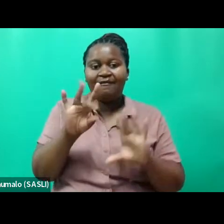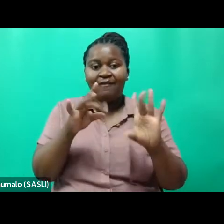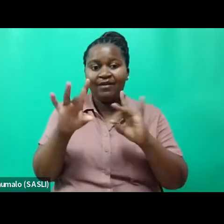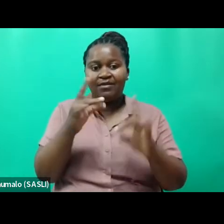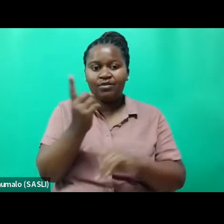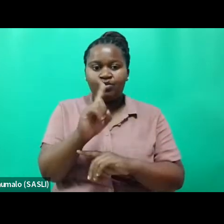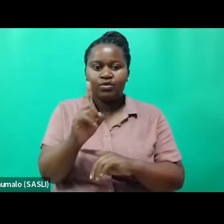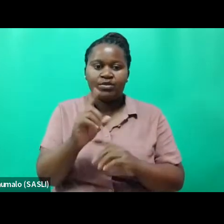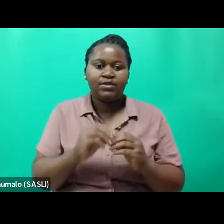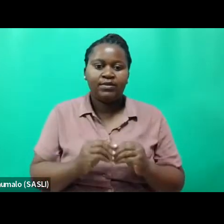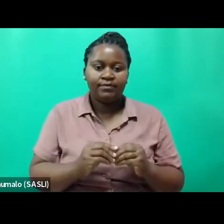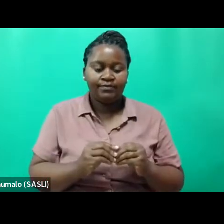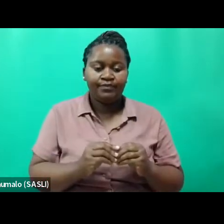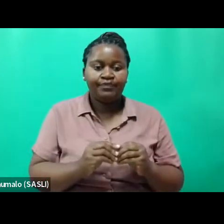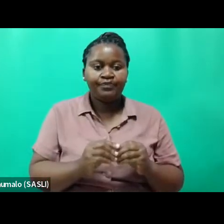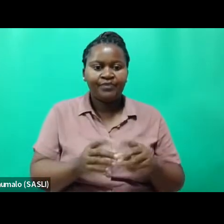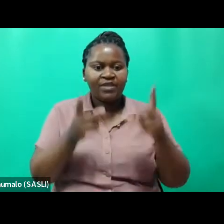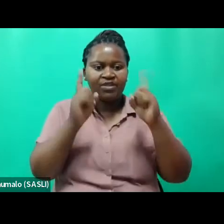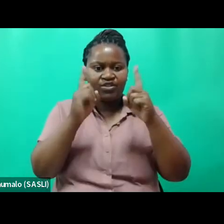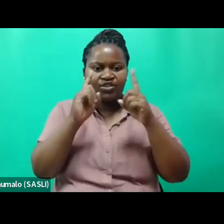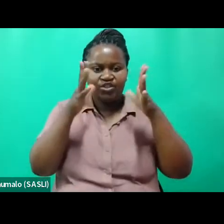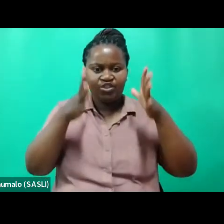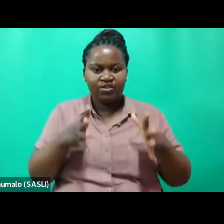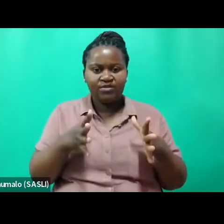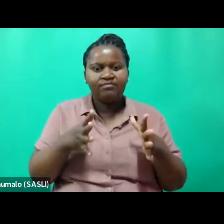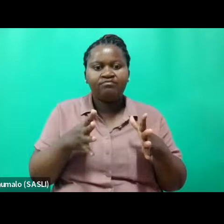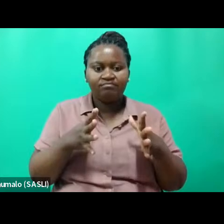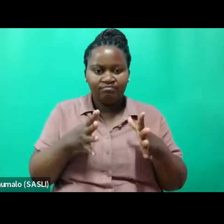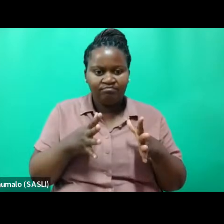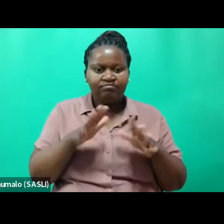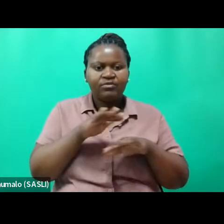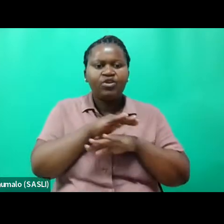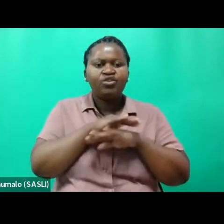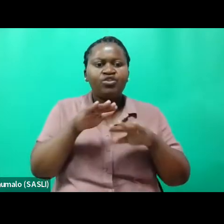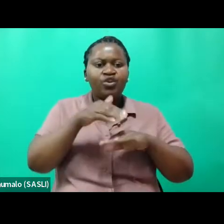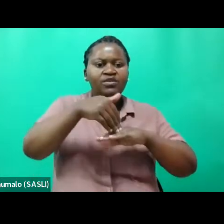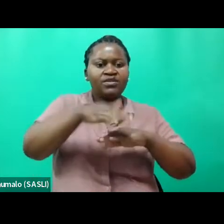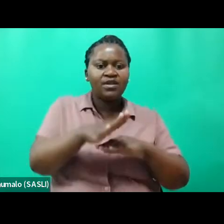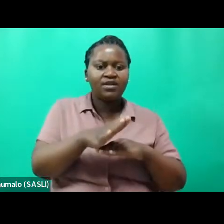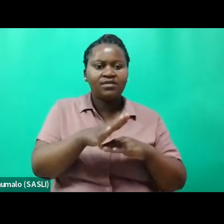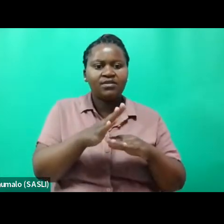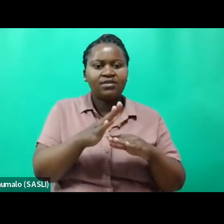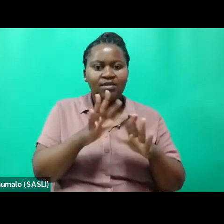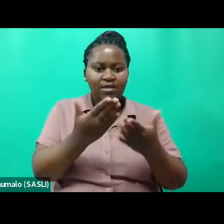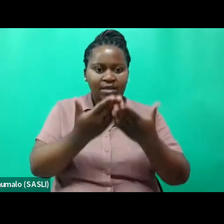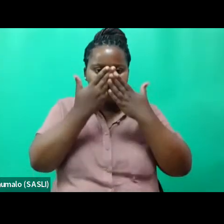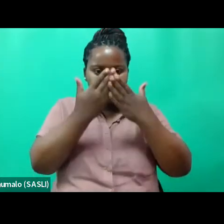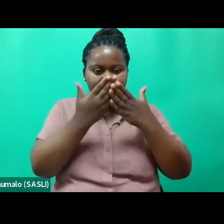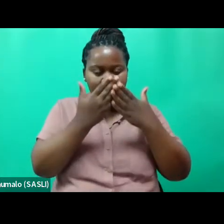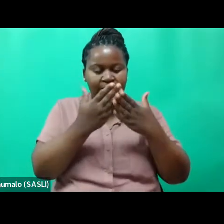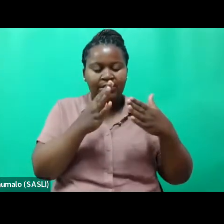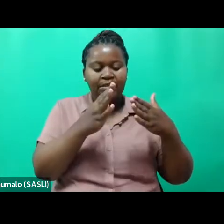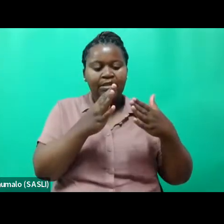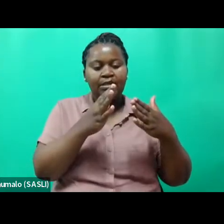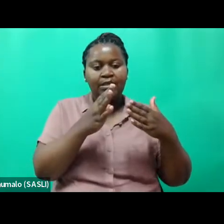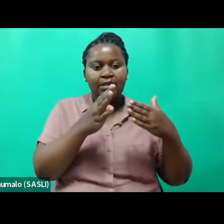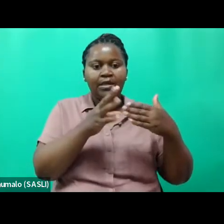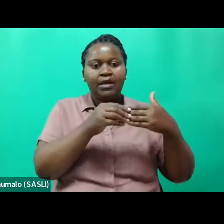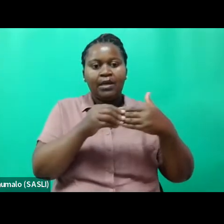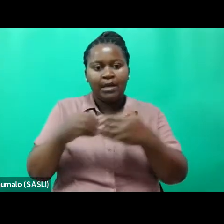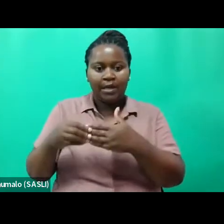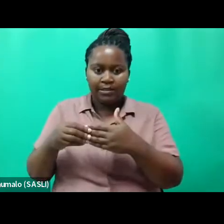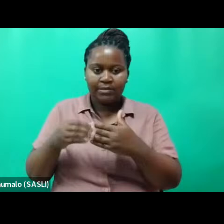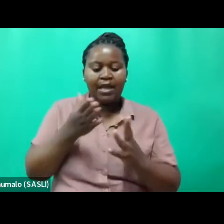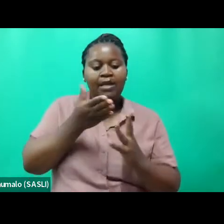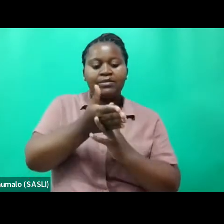was that teachers do not send study guides which are accessible on time. Well, I